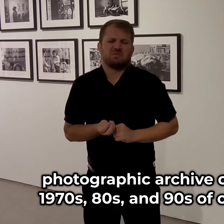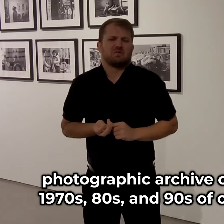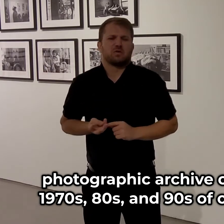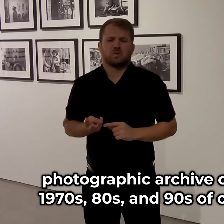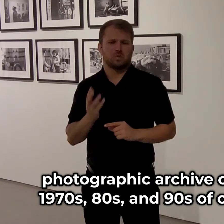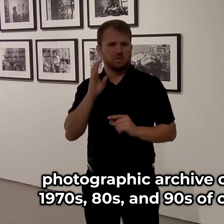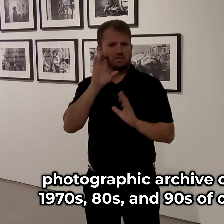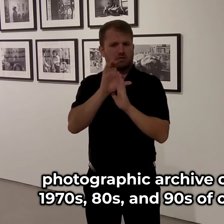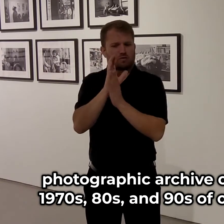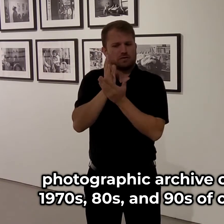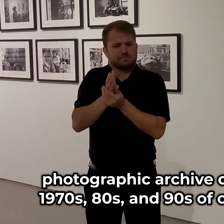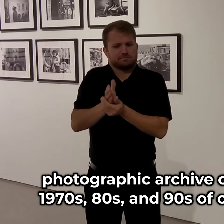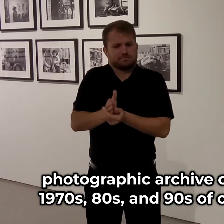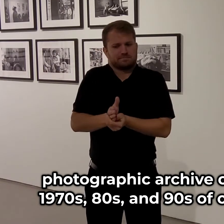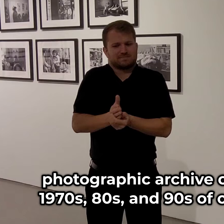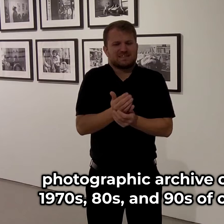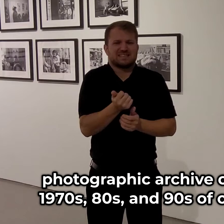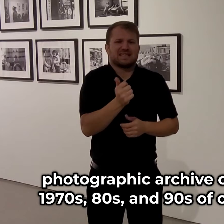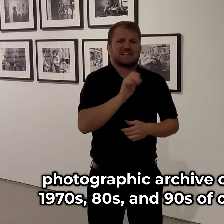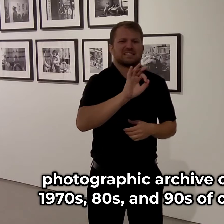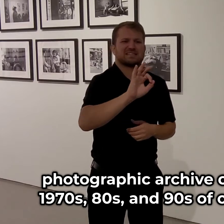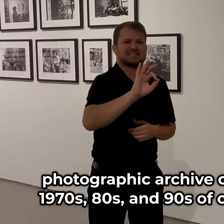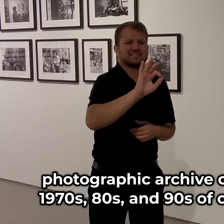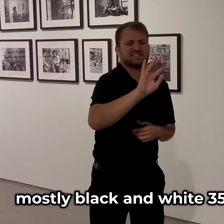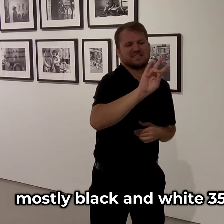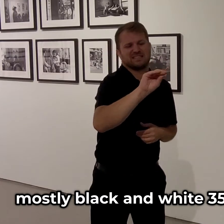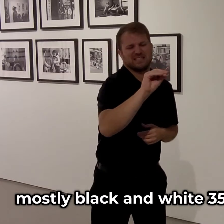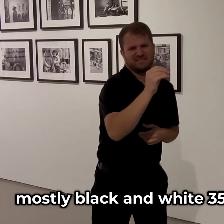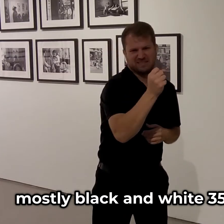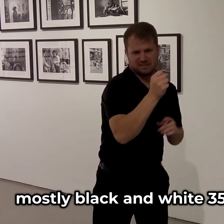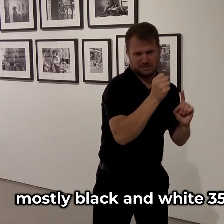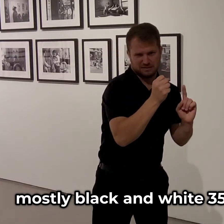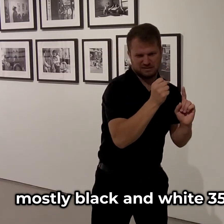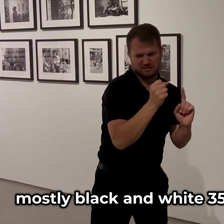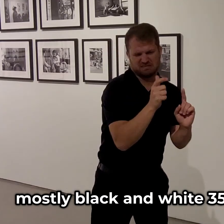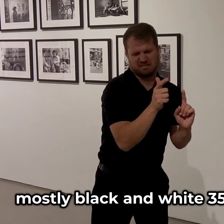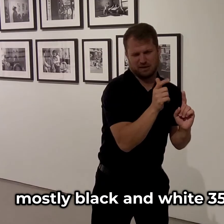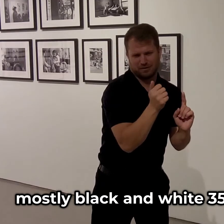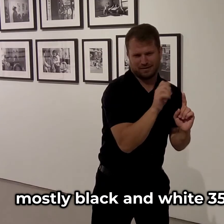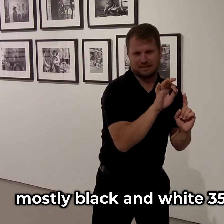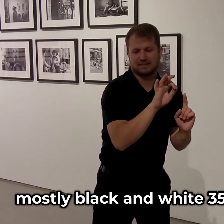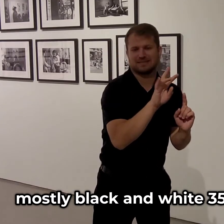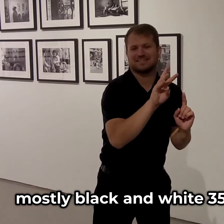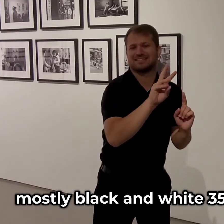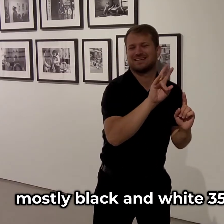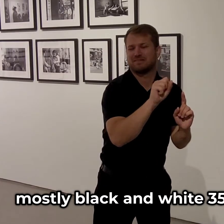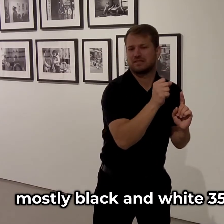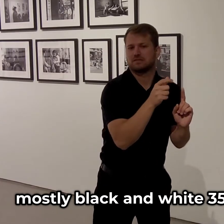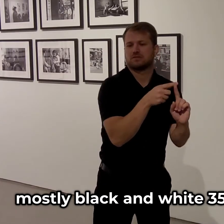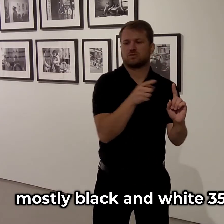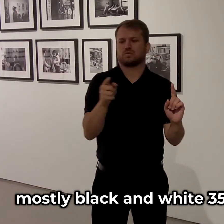and 90s of over 8,000 mostly black and white 35mm images.